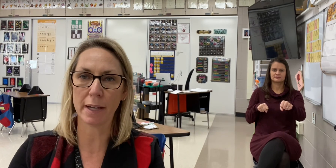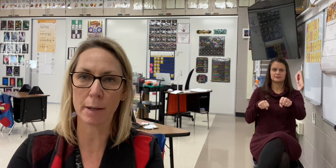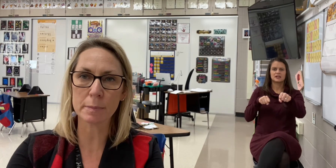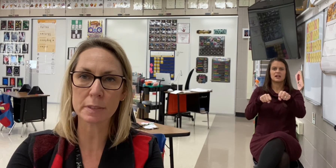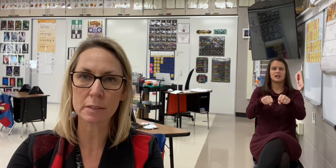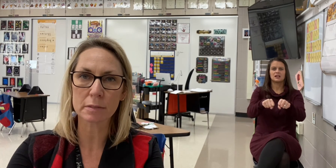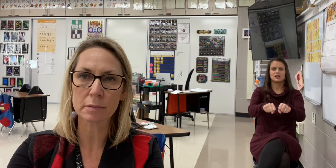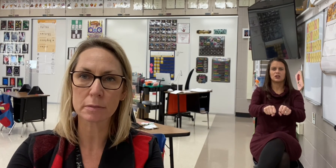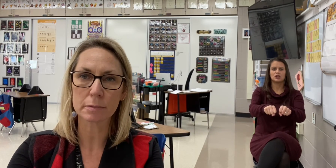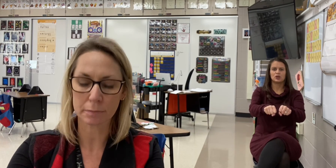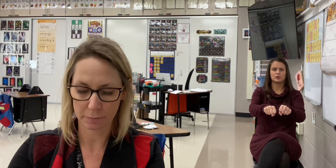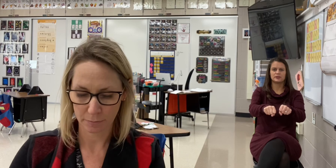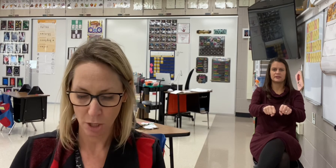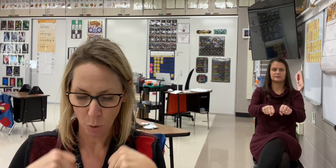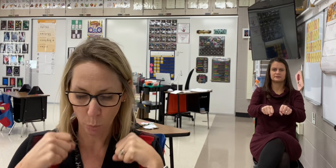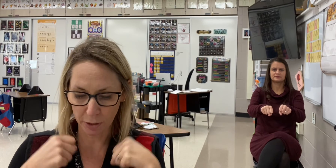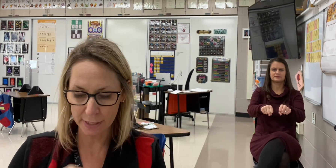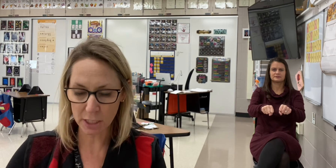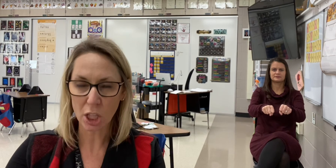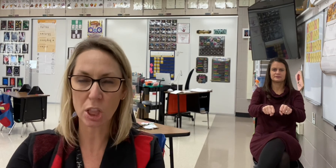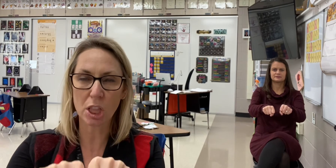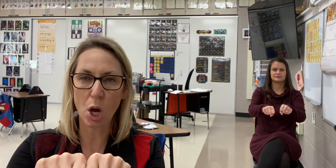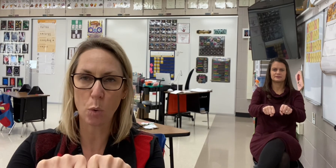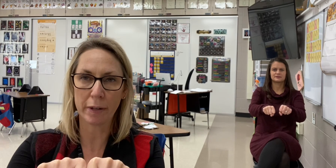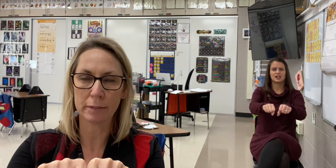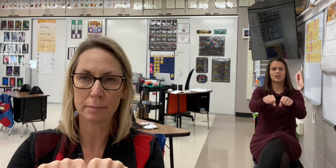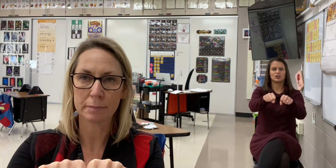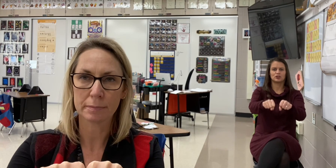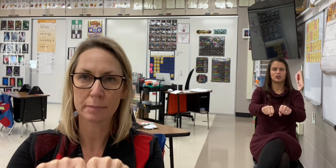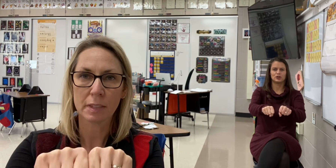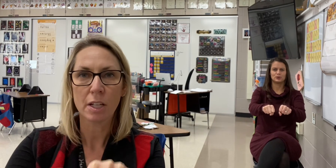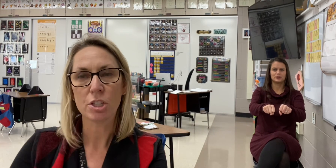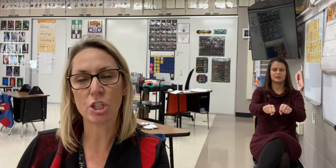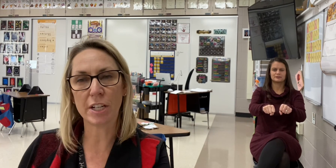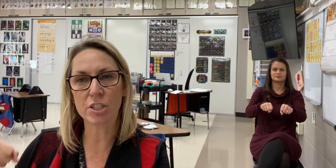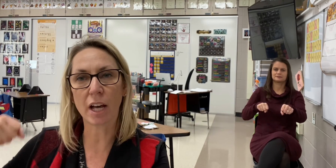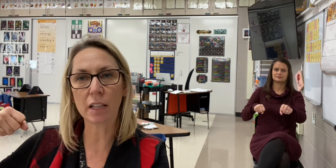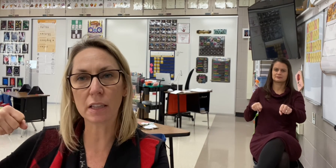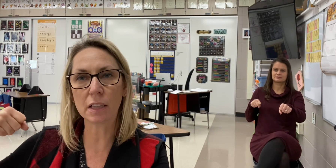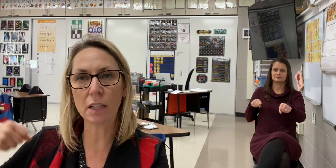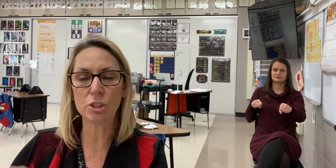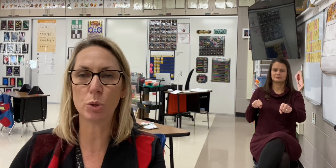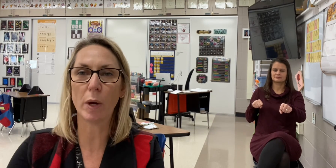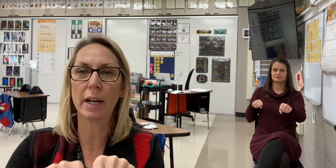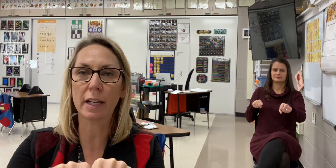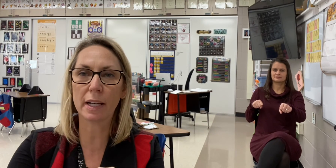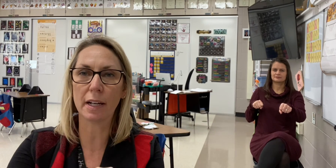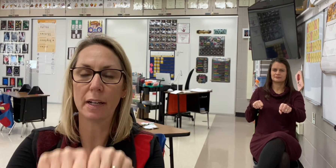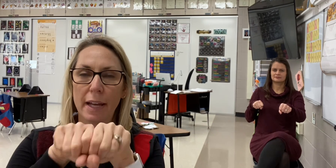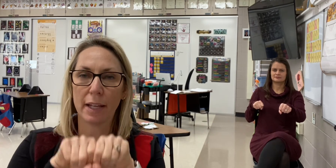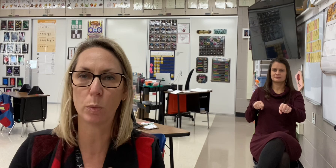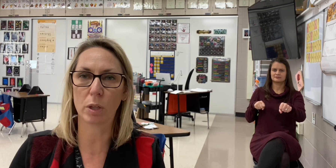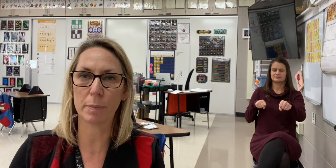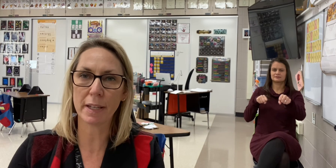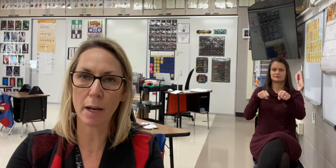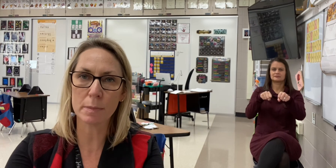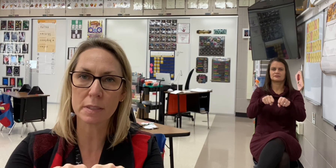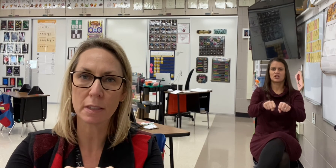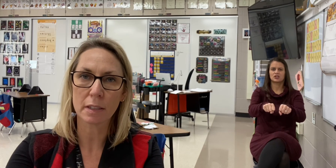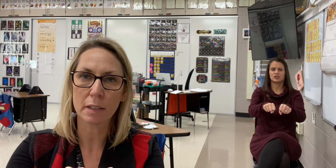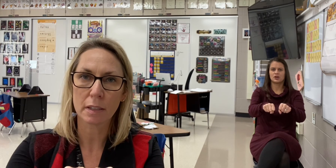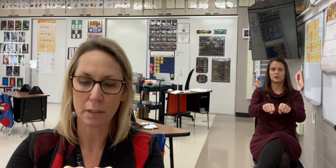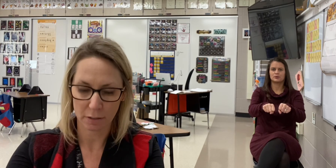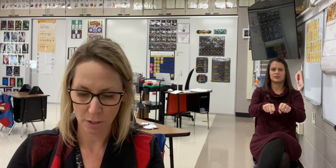word becomes? Loan. Word is loan. Loan. Change the ul to a k and the word